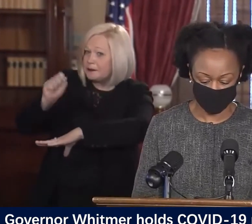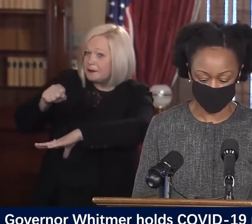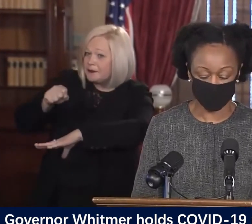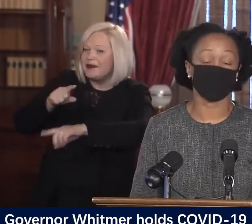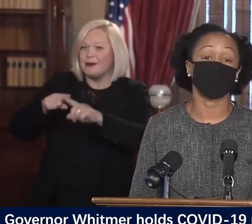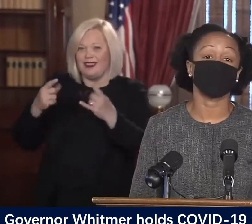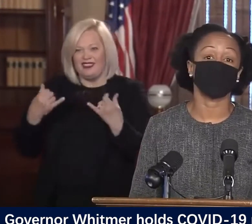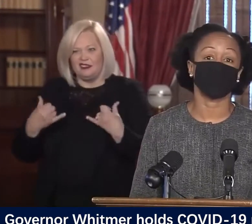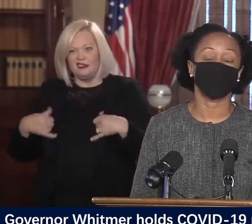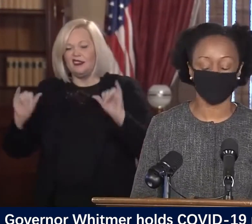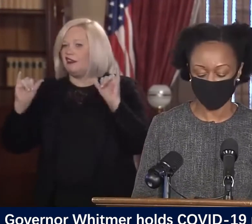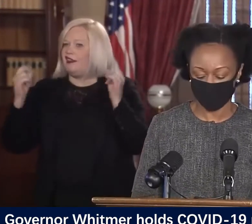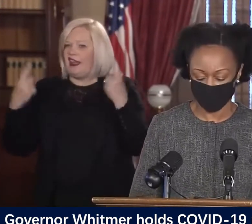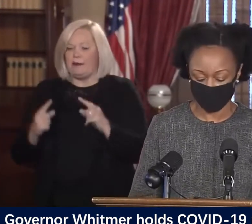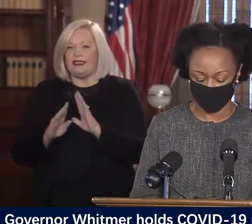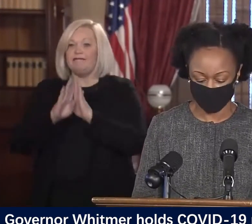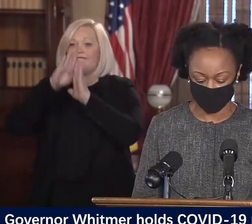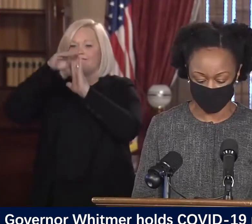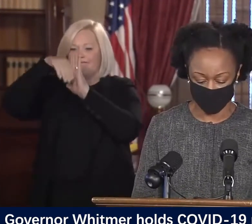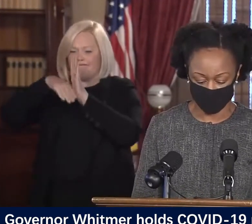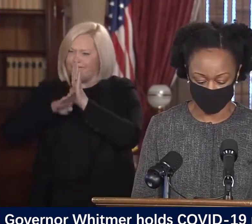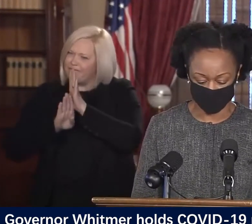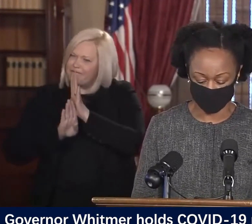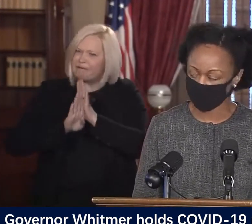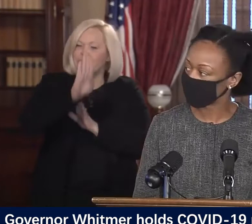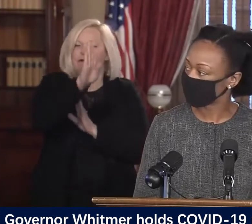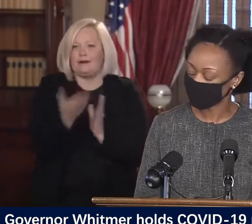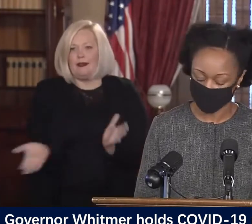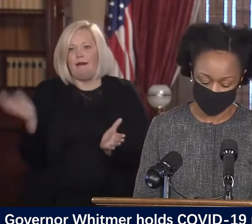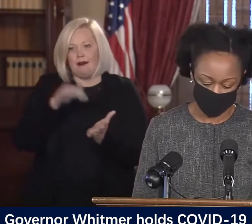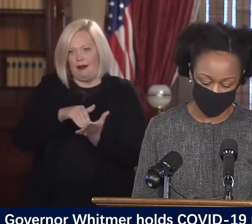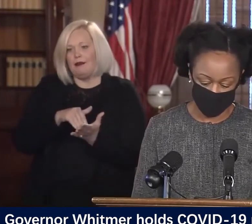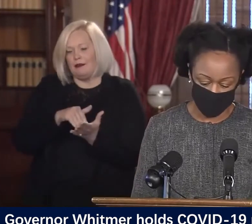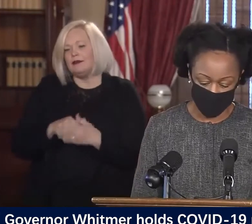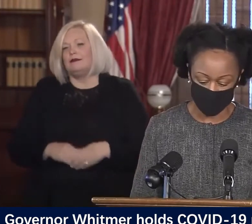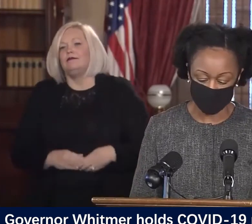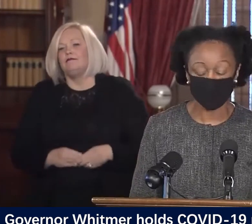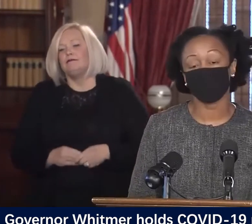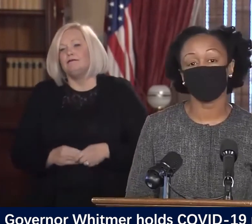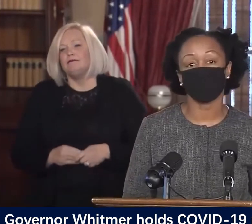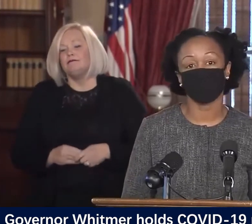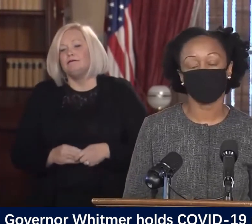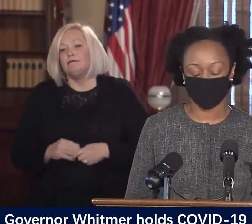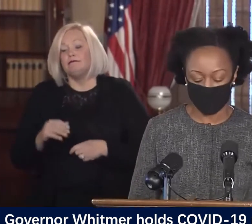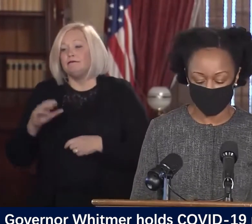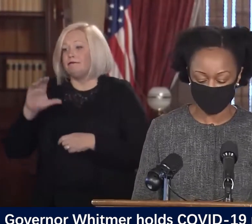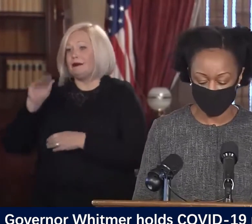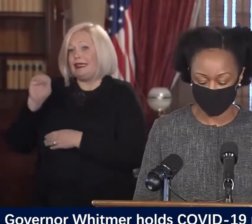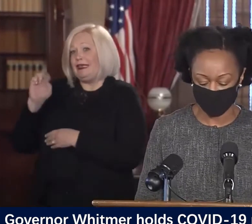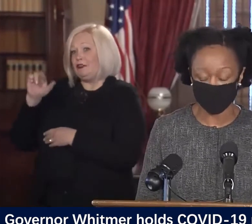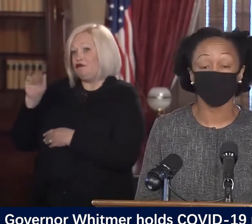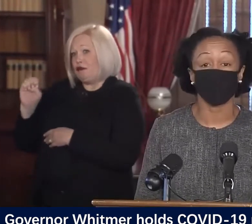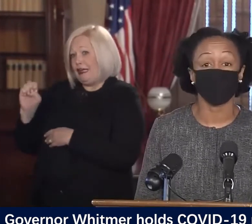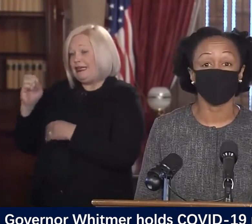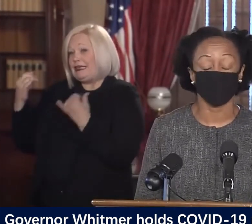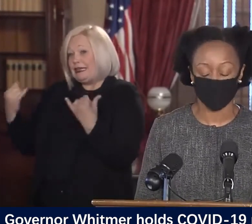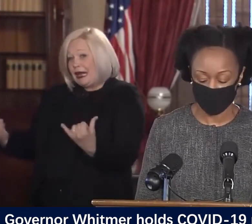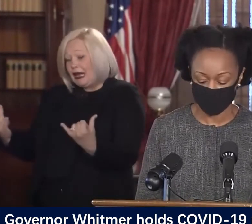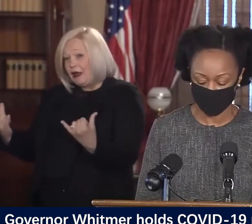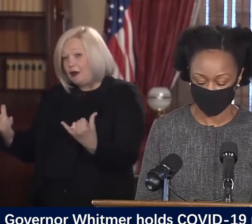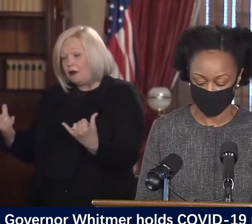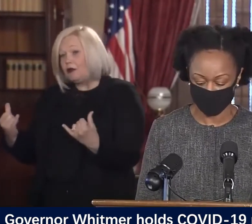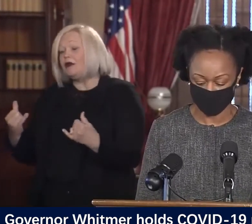in the midst of our second surge of COVID-19 in Michigan. Our case rate is now at